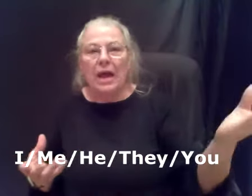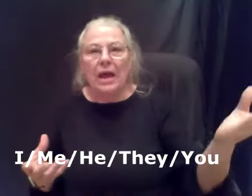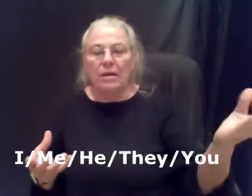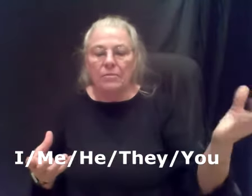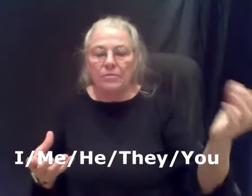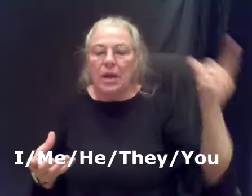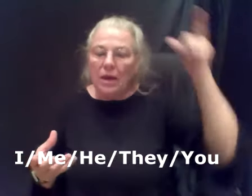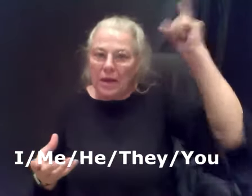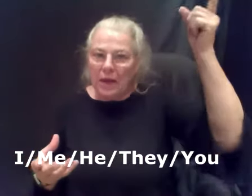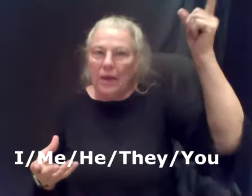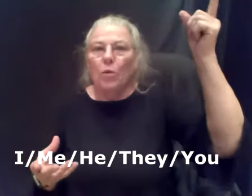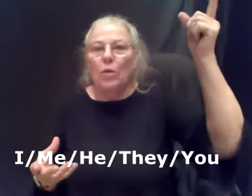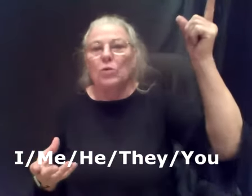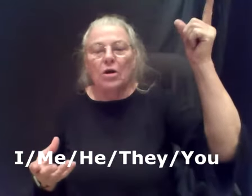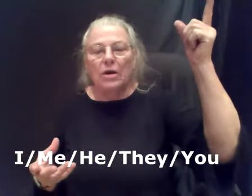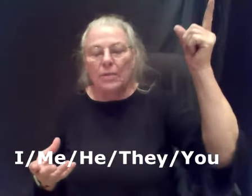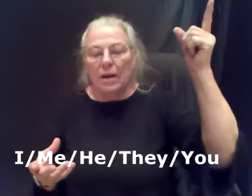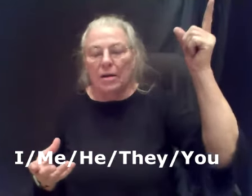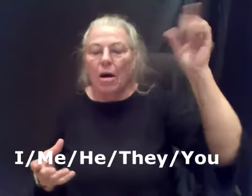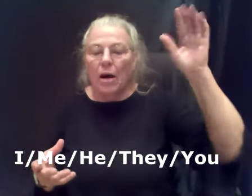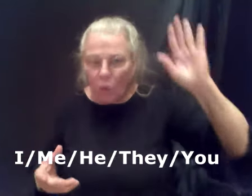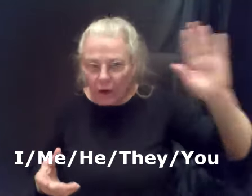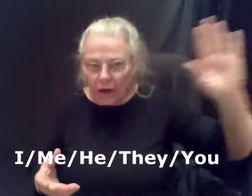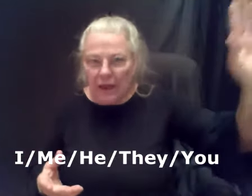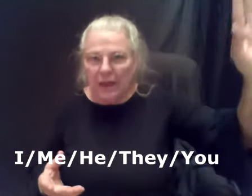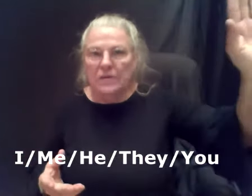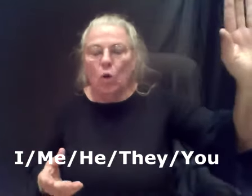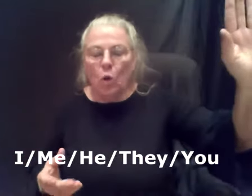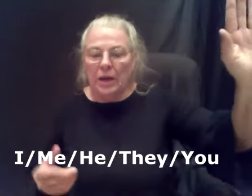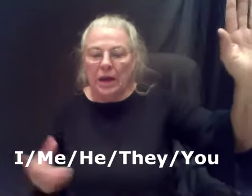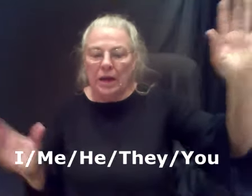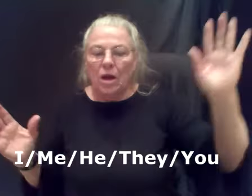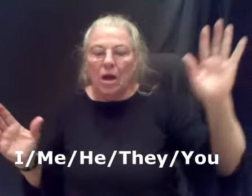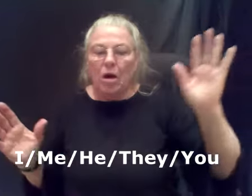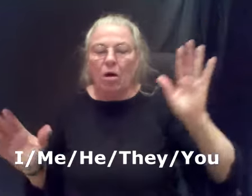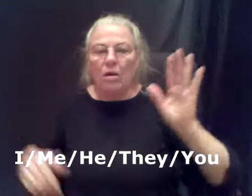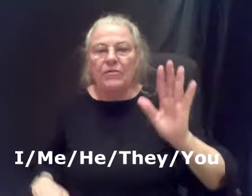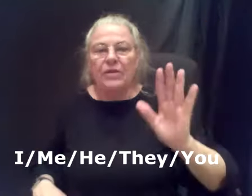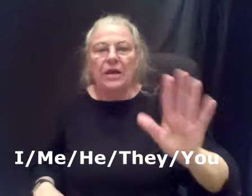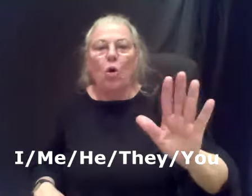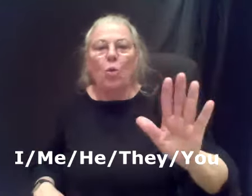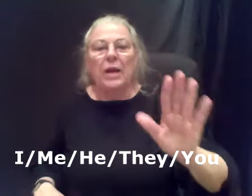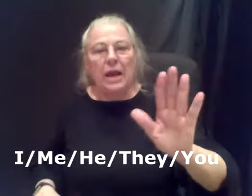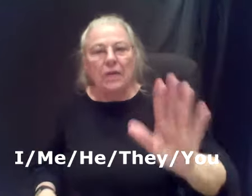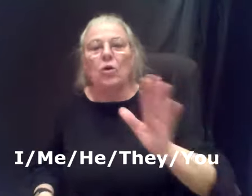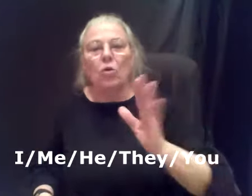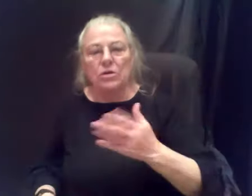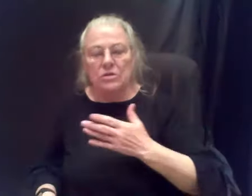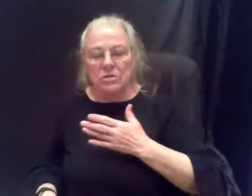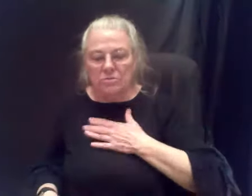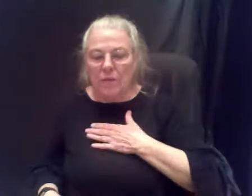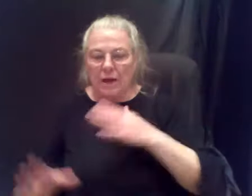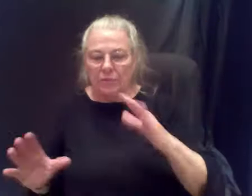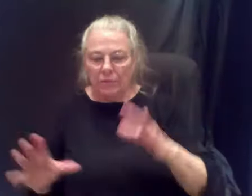they, him when we're talking about God, or his open hand. All of the open hand, yours, mine. Those